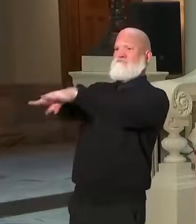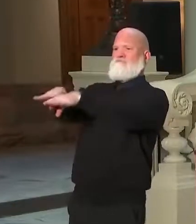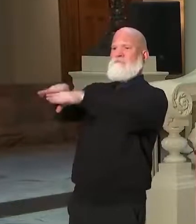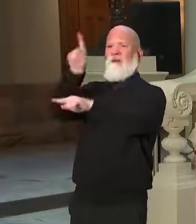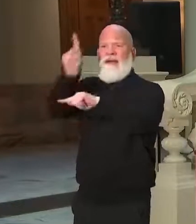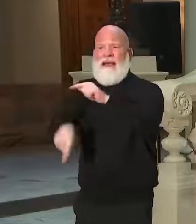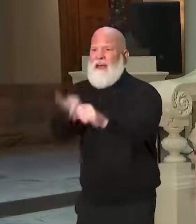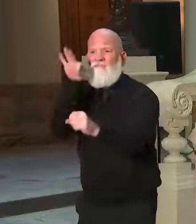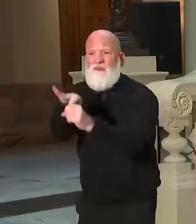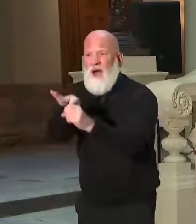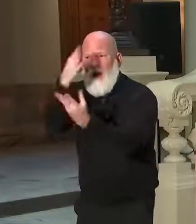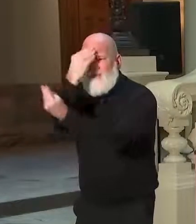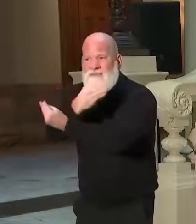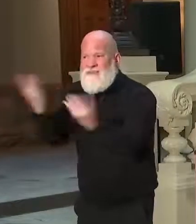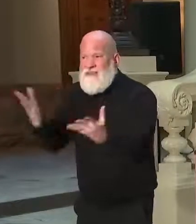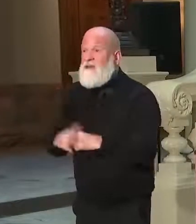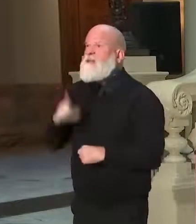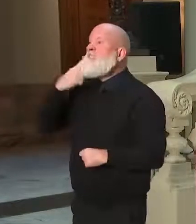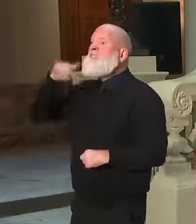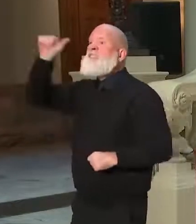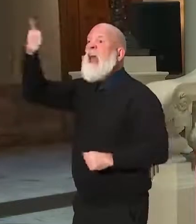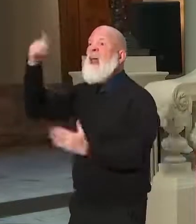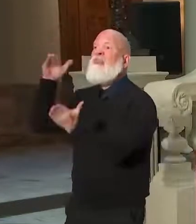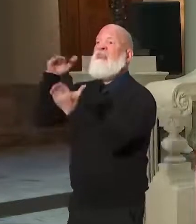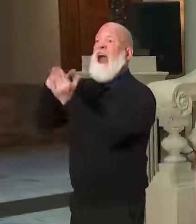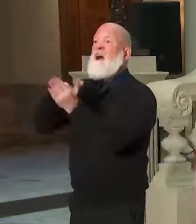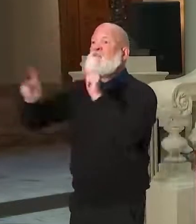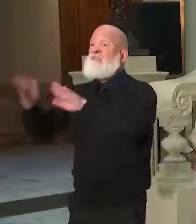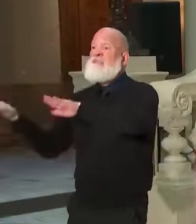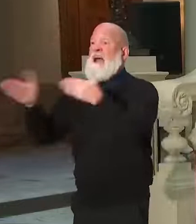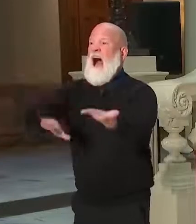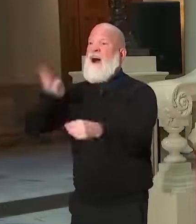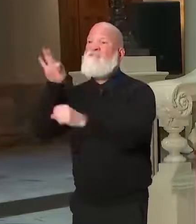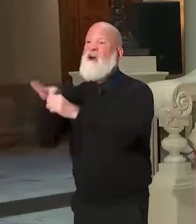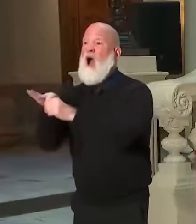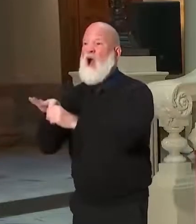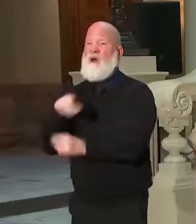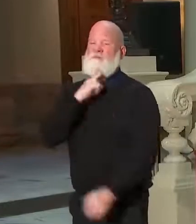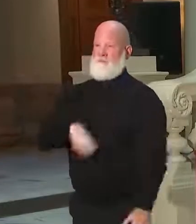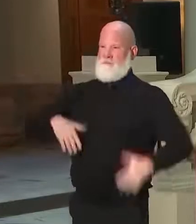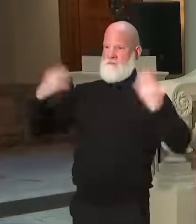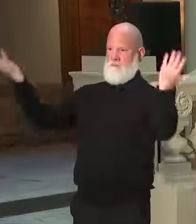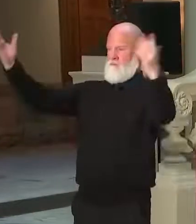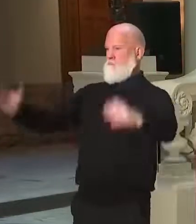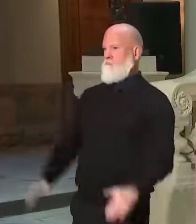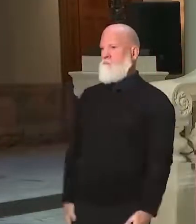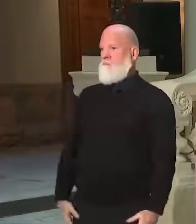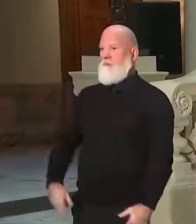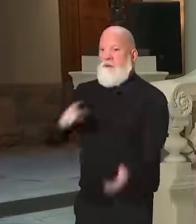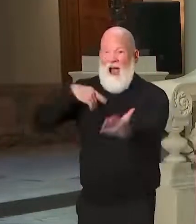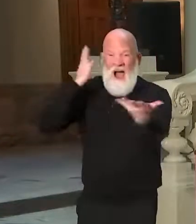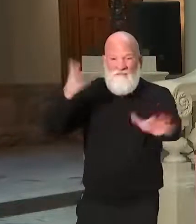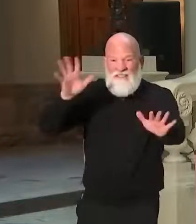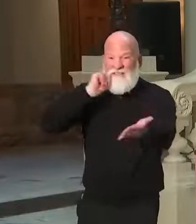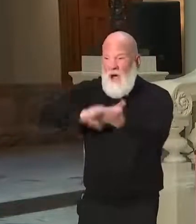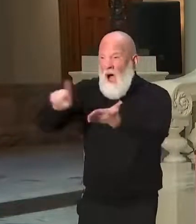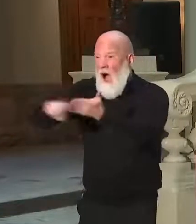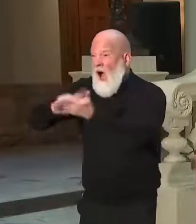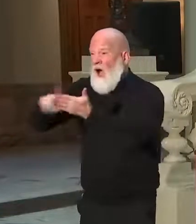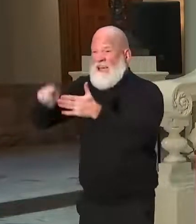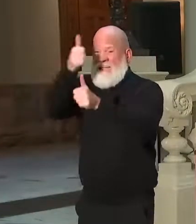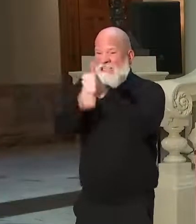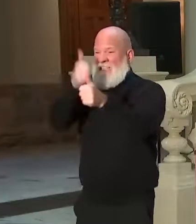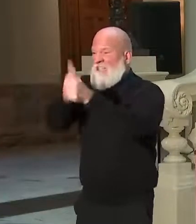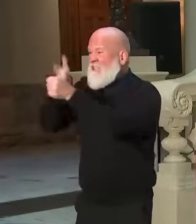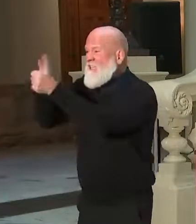10,315 who died before the election. Again, our information from the Department of Vital Records, we go through county by county, shows